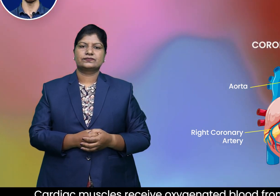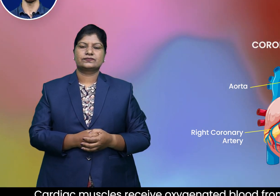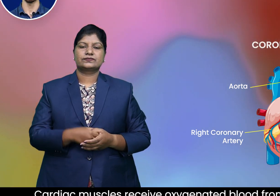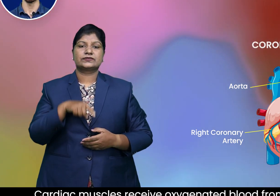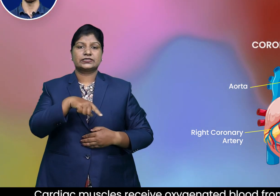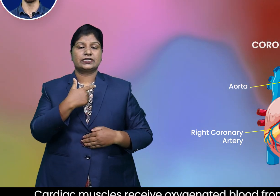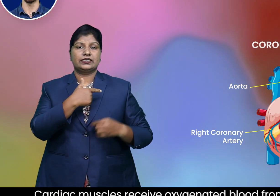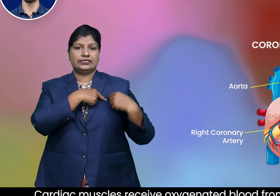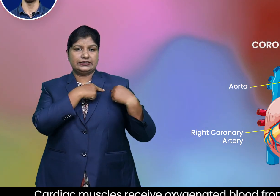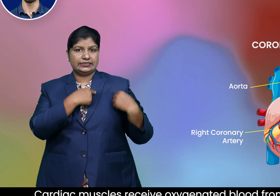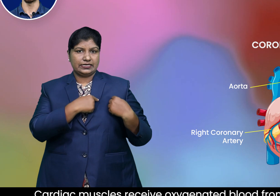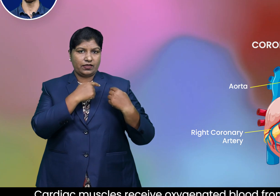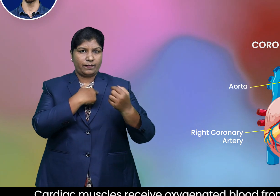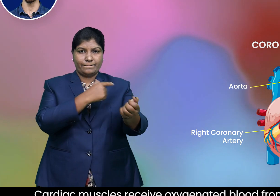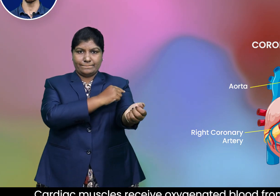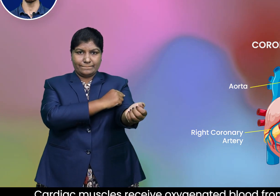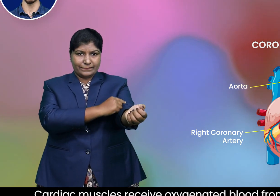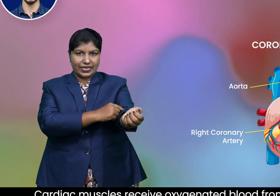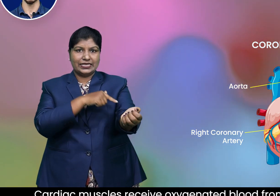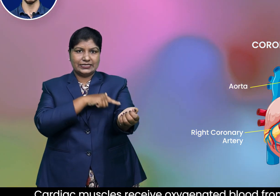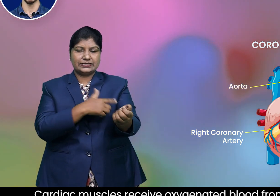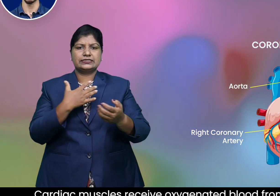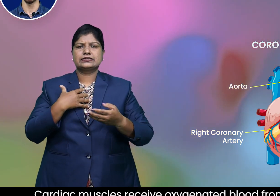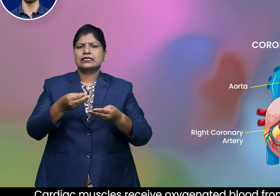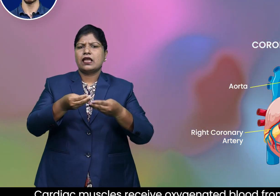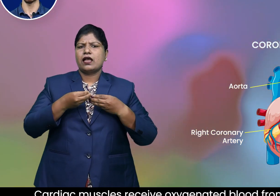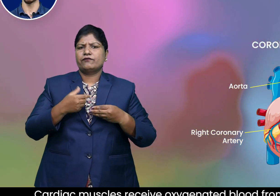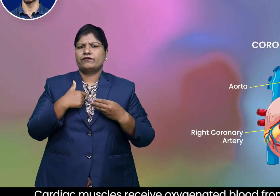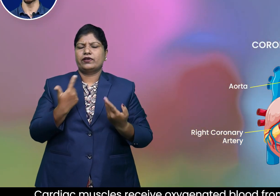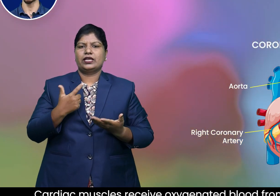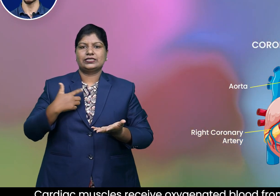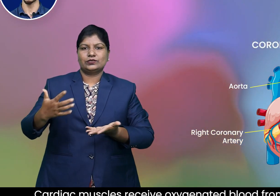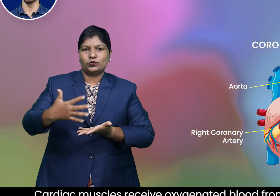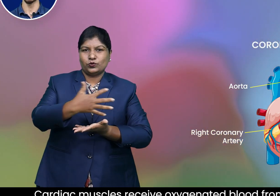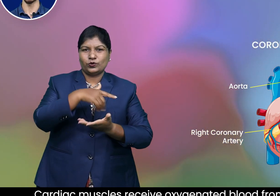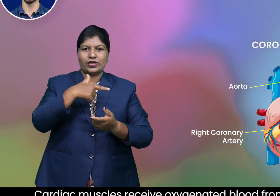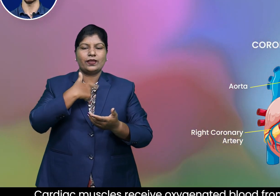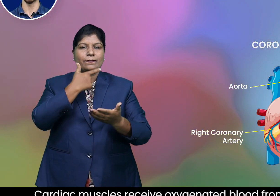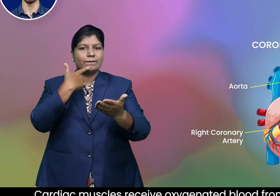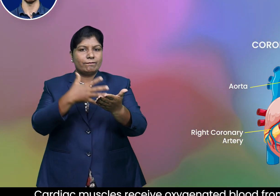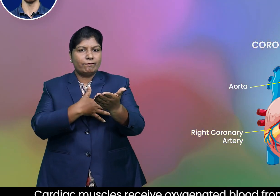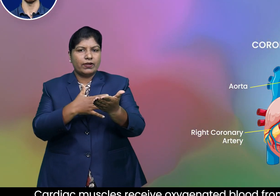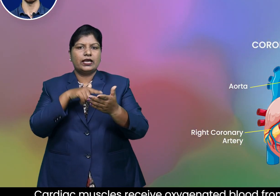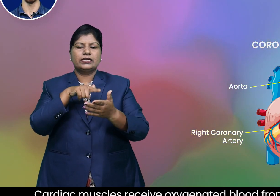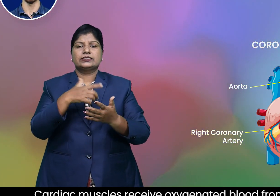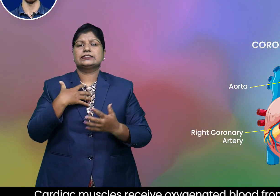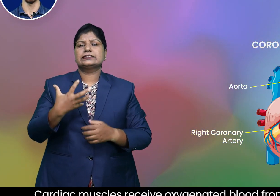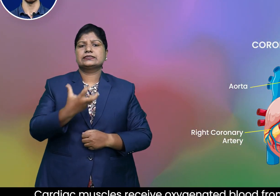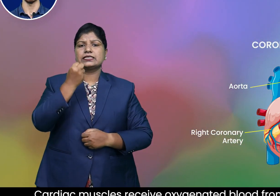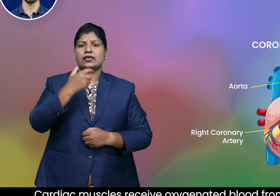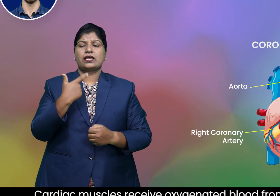Cardiac muscles receive oxygenated blood from coronary arteries.